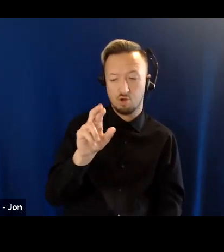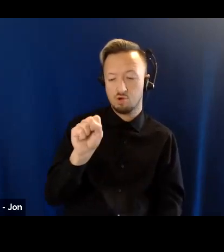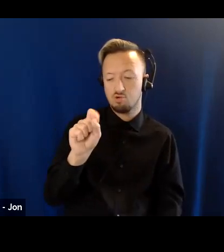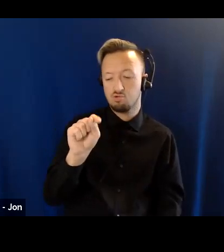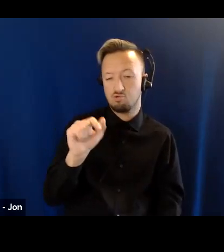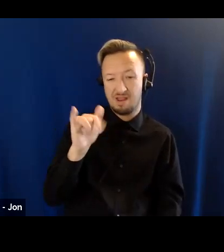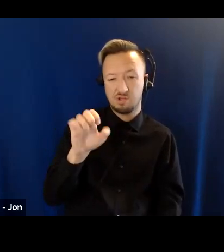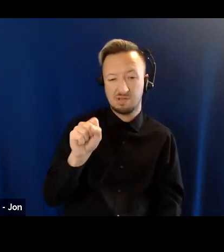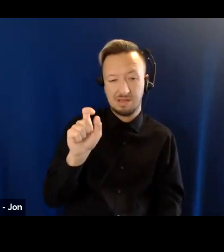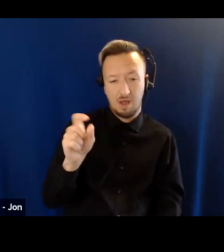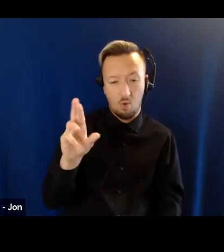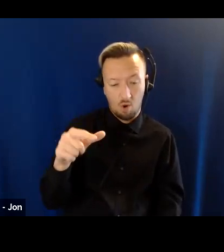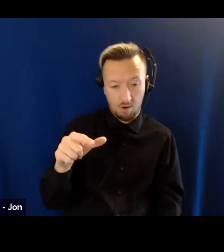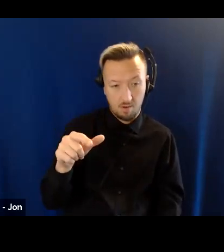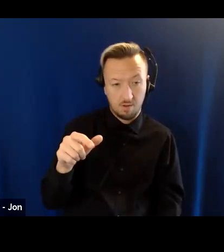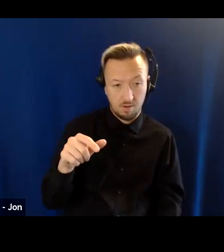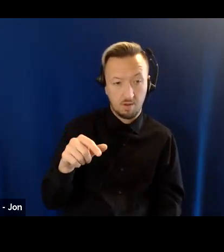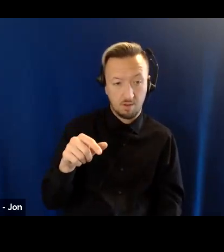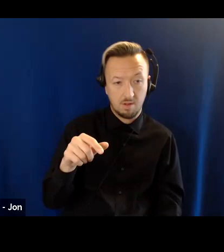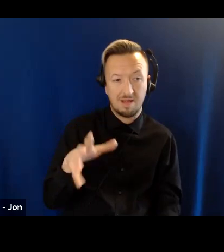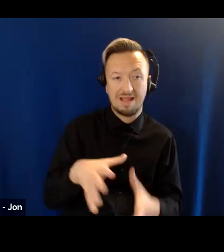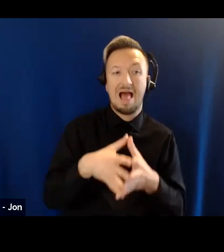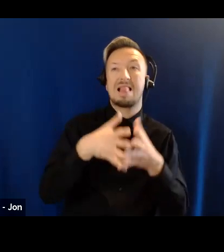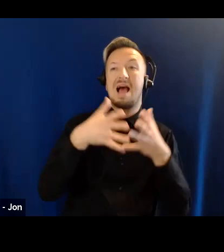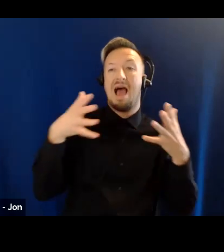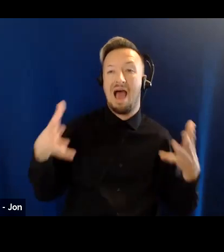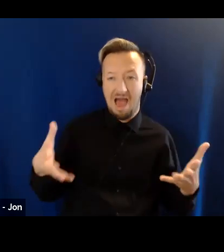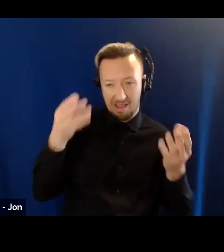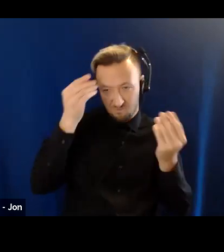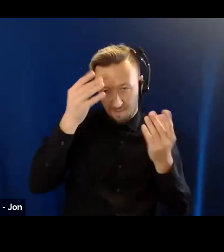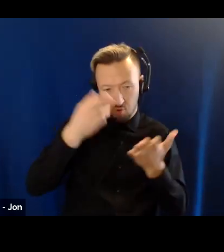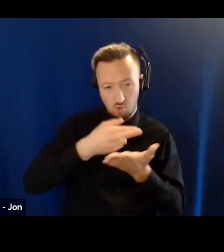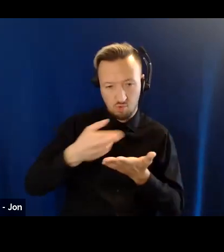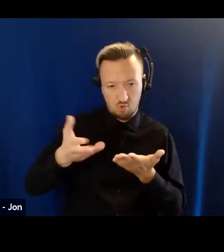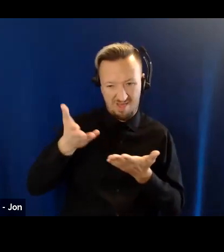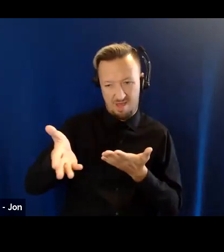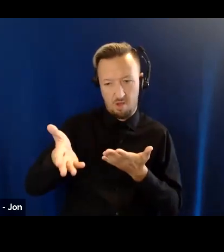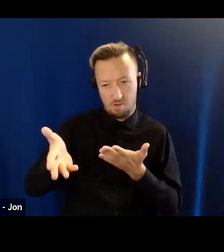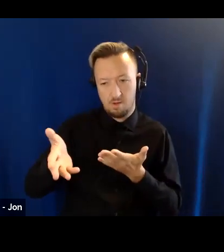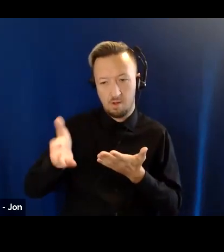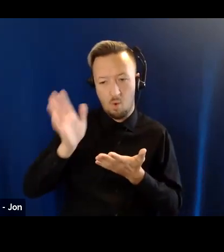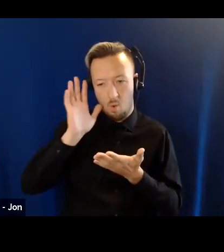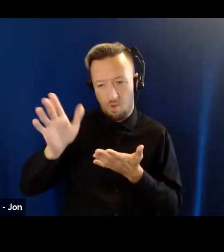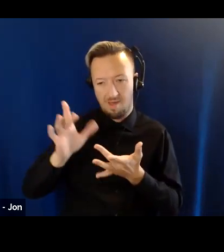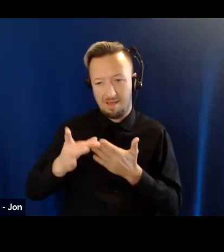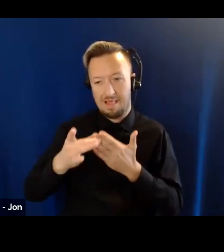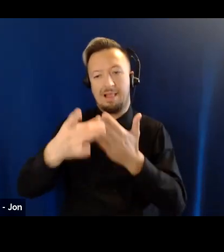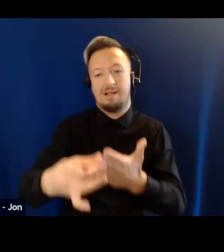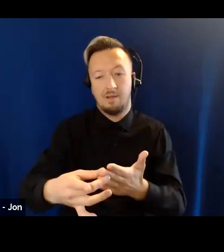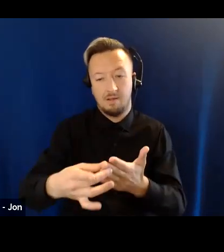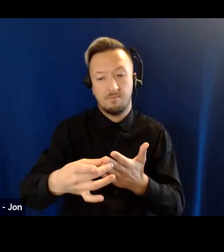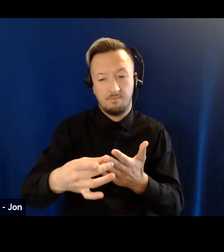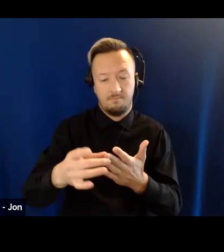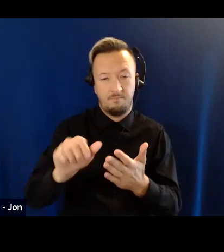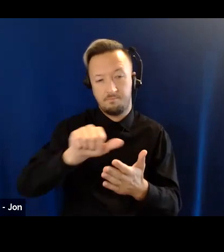www.disasterstrategies.org. We have a lot of resources and information up on that site that can connect you to other great information as